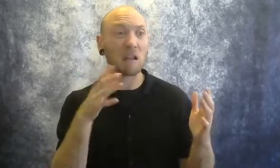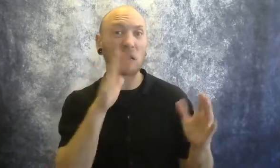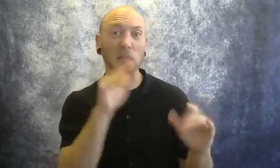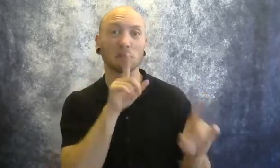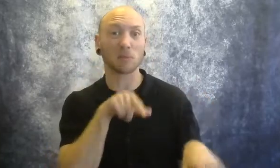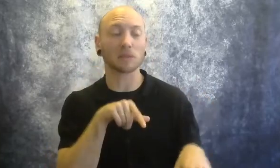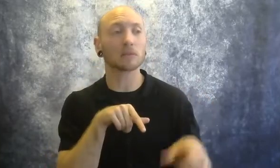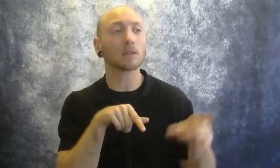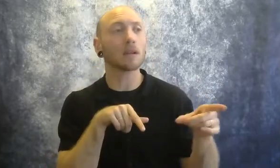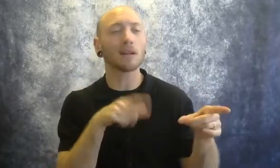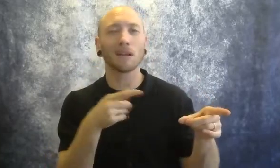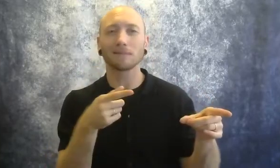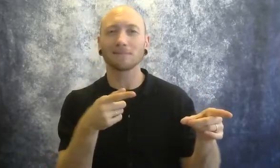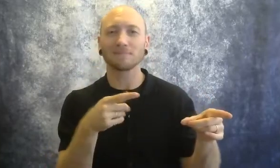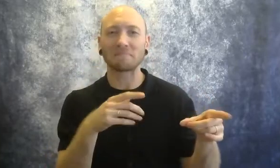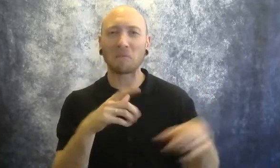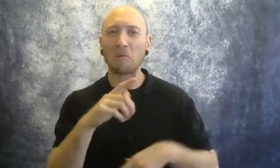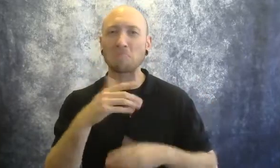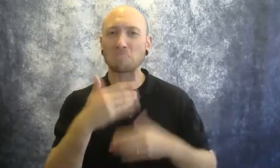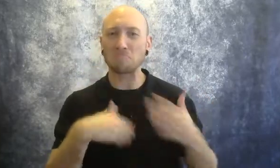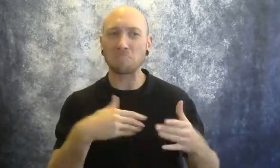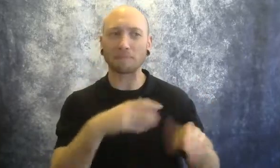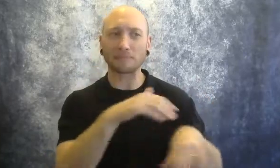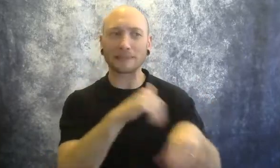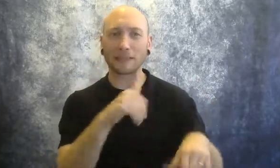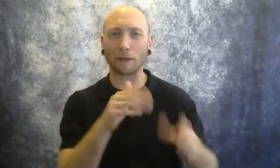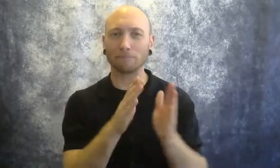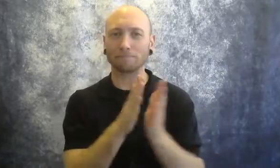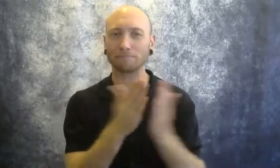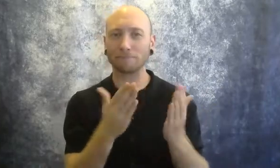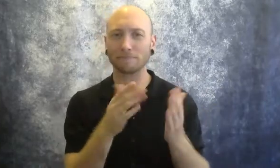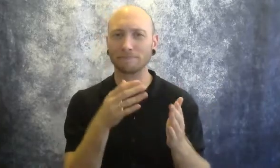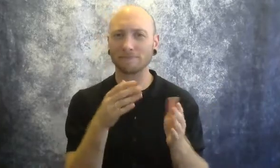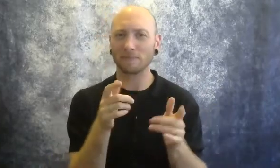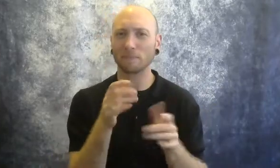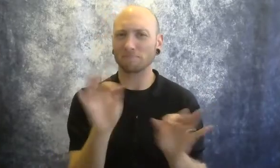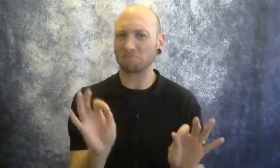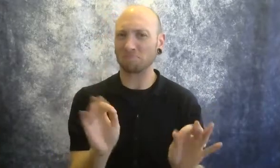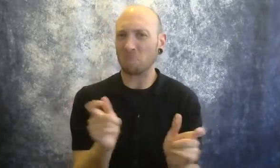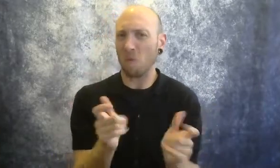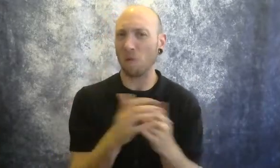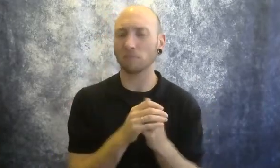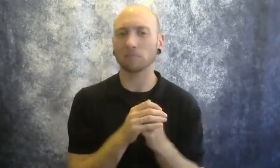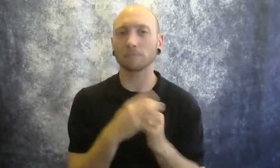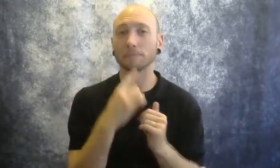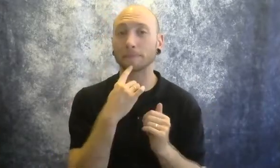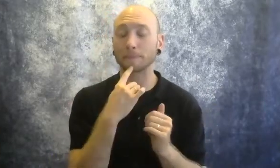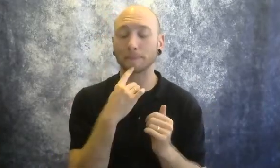never expecting to hear from him again, except I got this little card from him here a